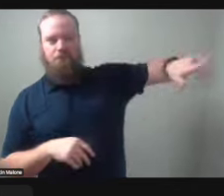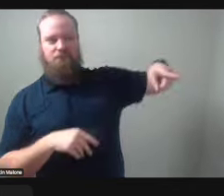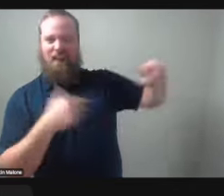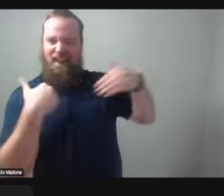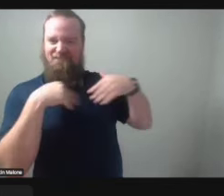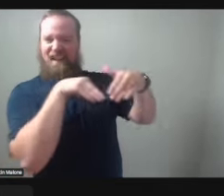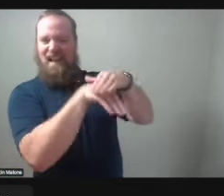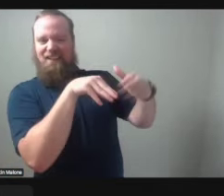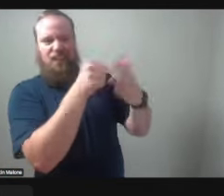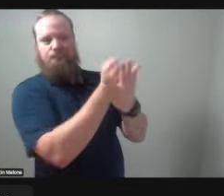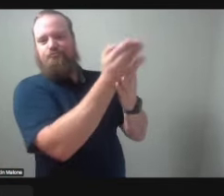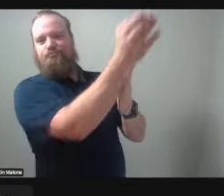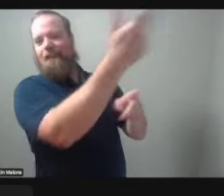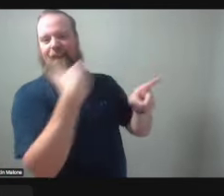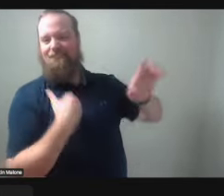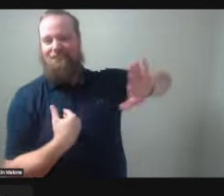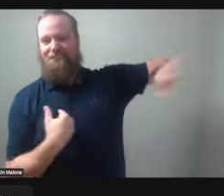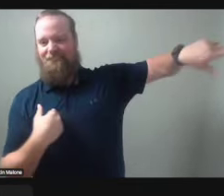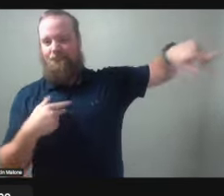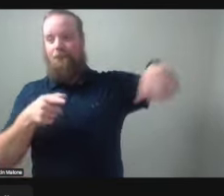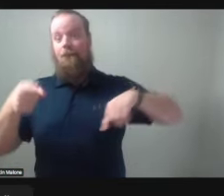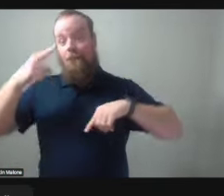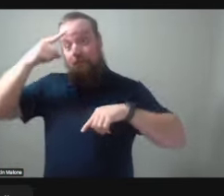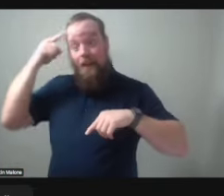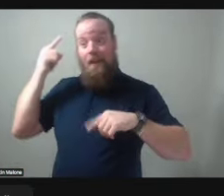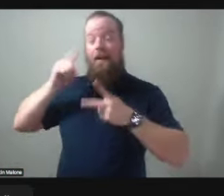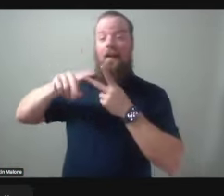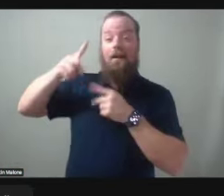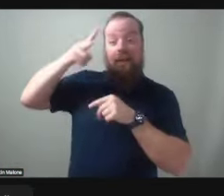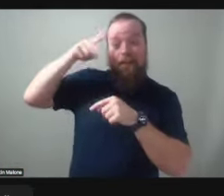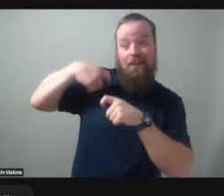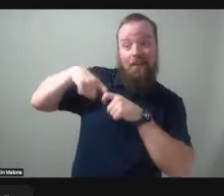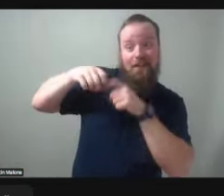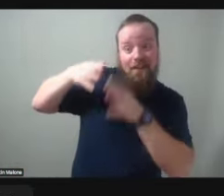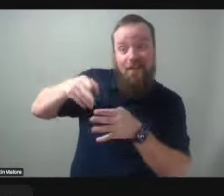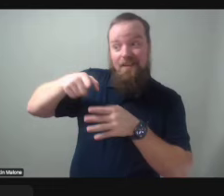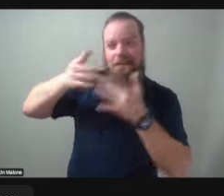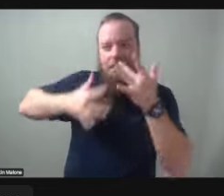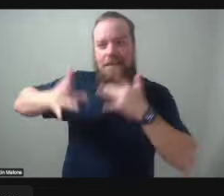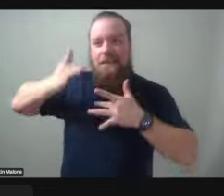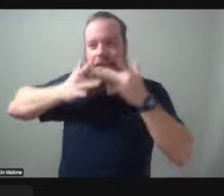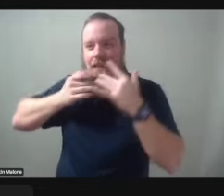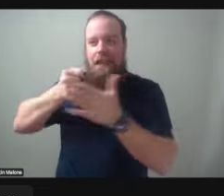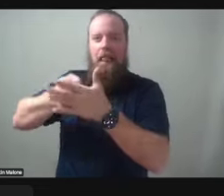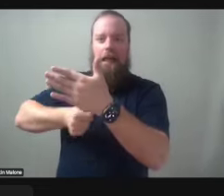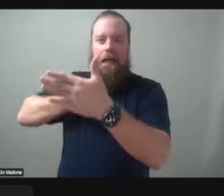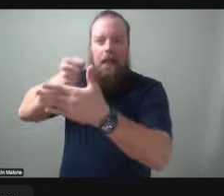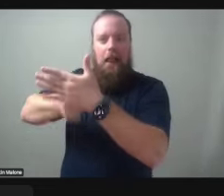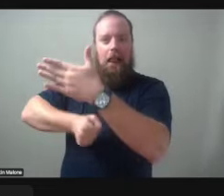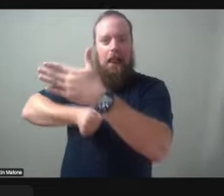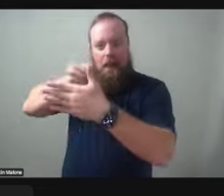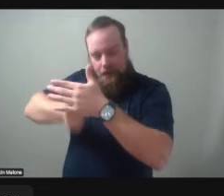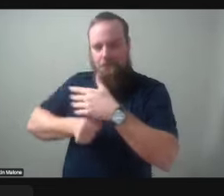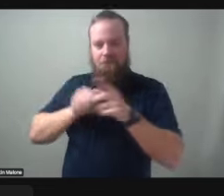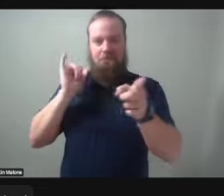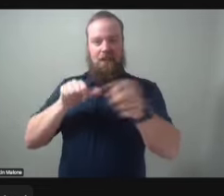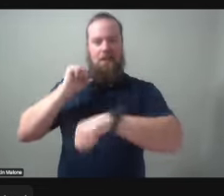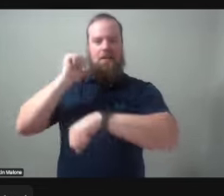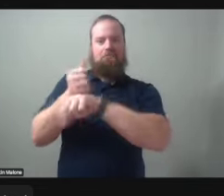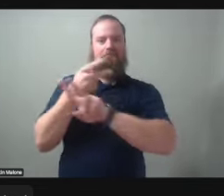ASL. And as I just want to emphasize again, this was taken over by pioneered by the Black BIPOC deaf